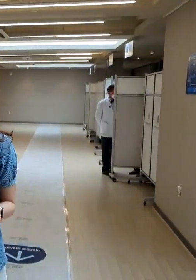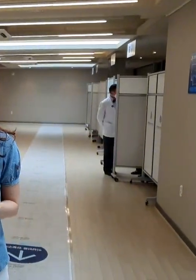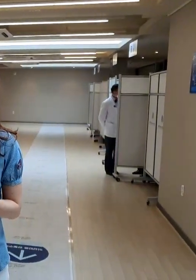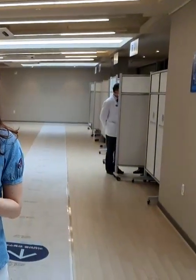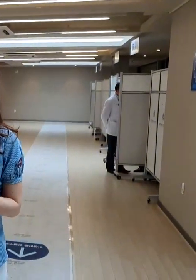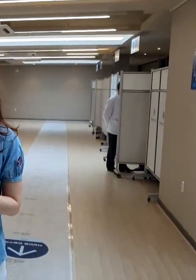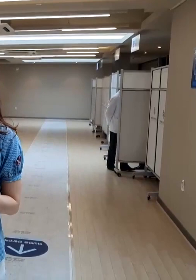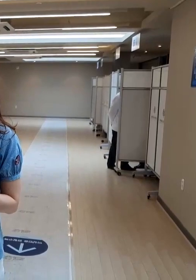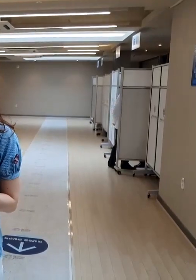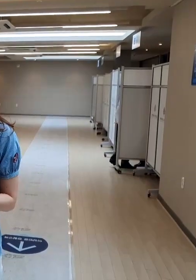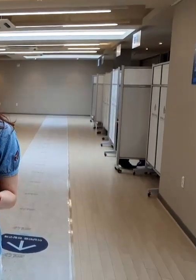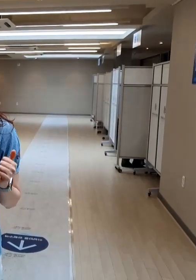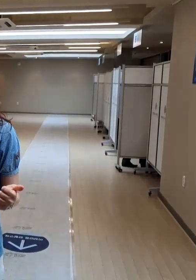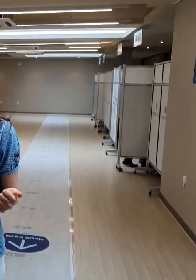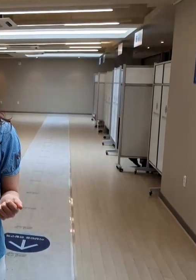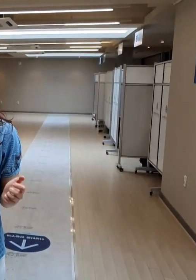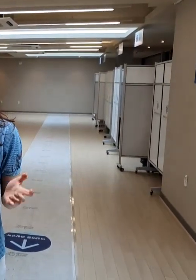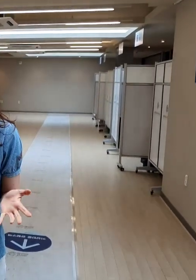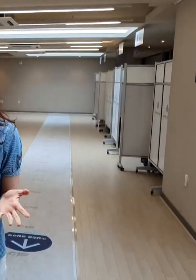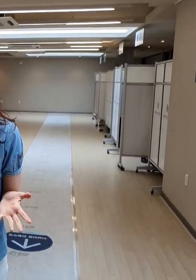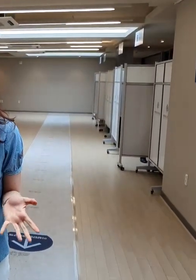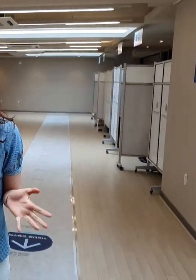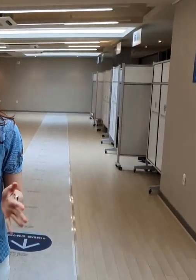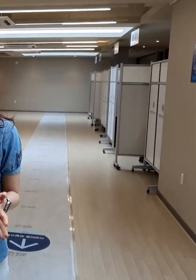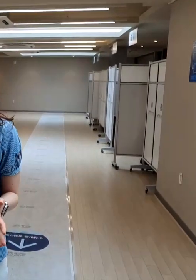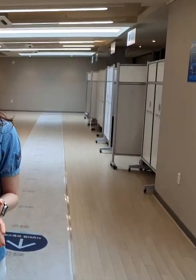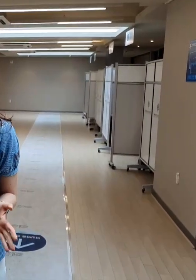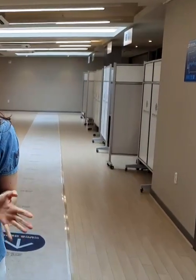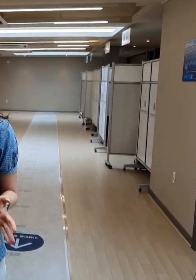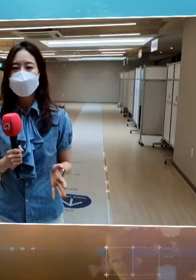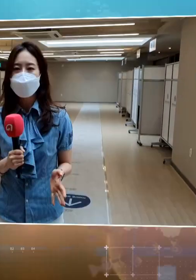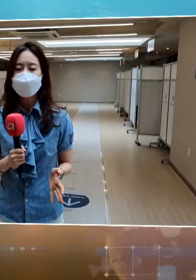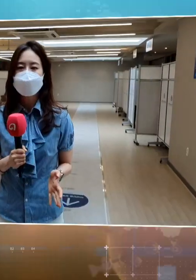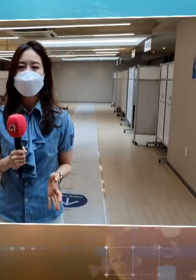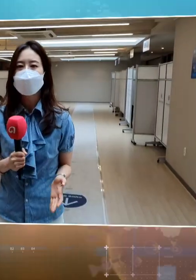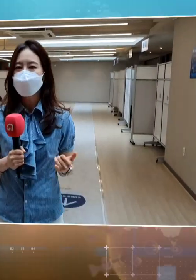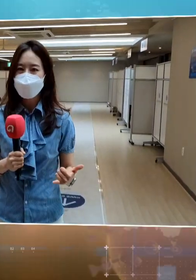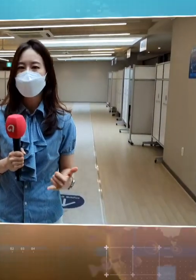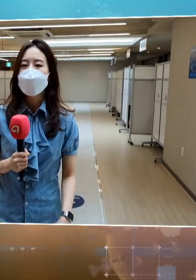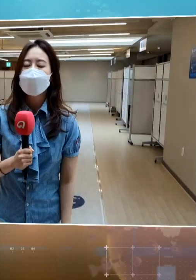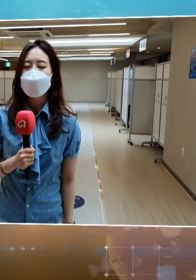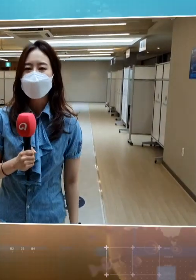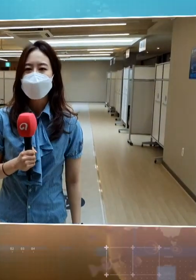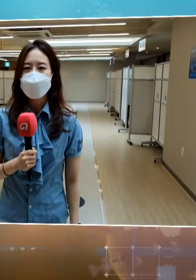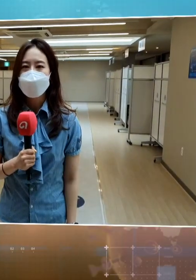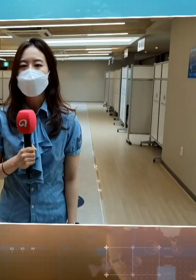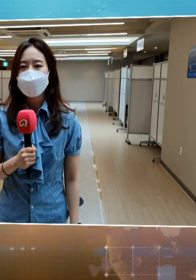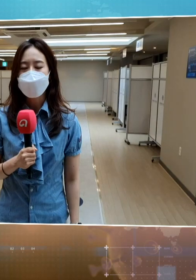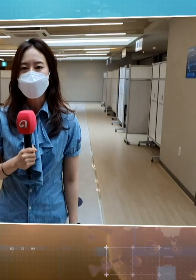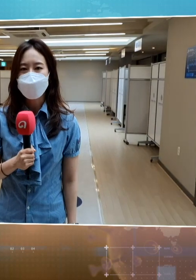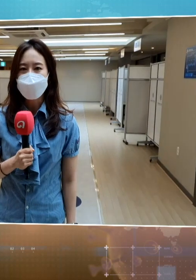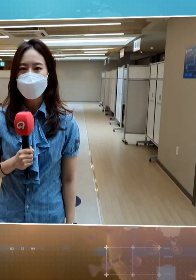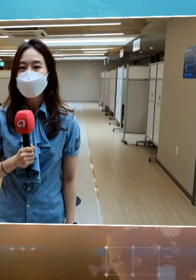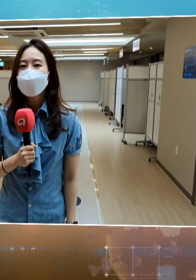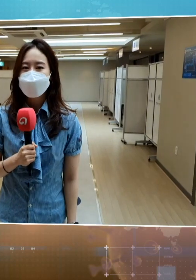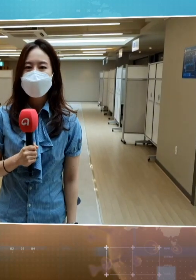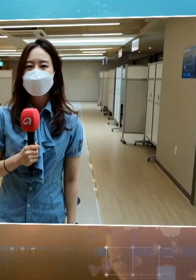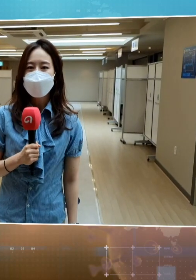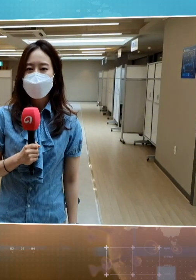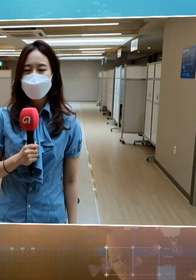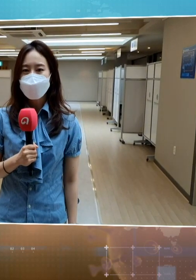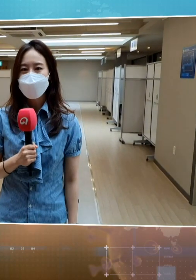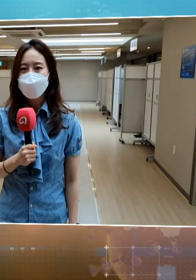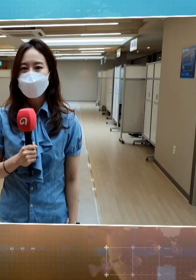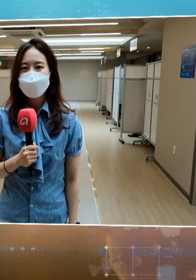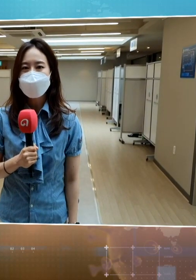signs that your body is building protection. But if those symptoms get more severe and last longer than that, then you should contact your healthcare provider.